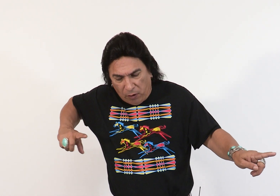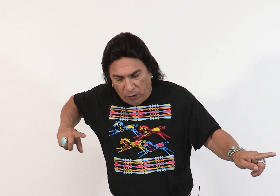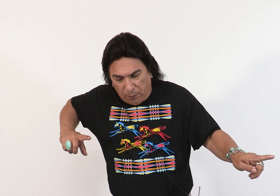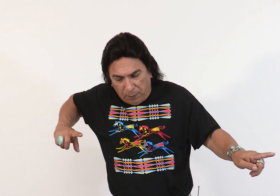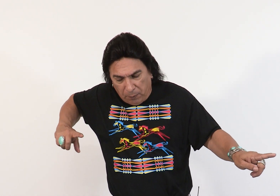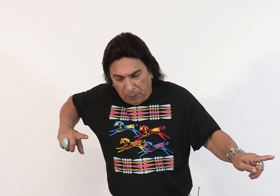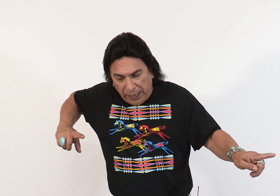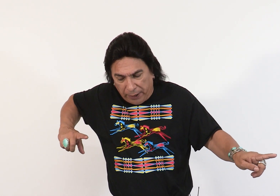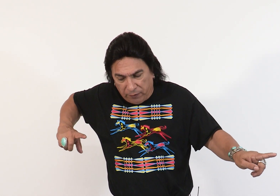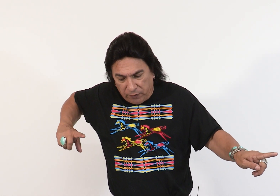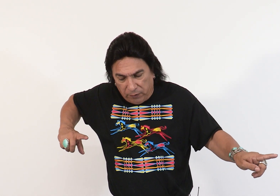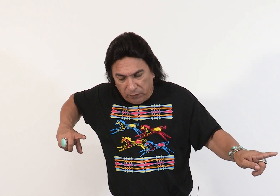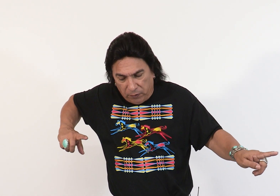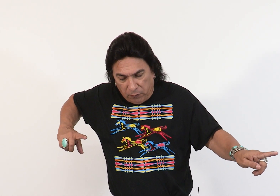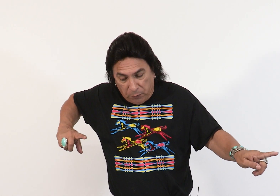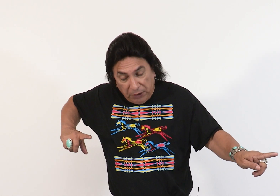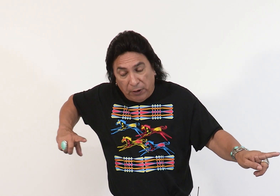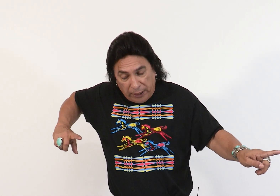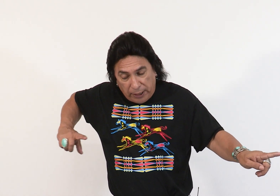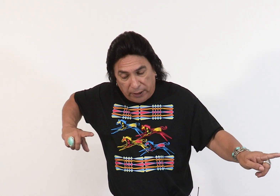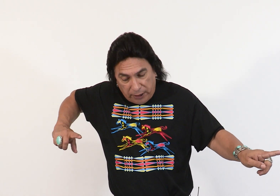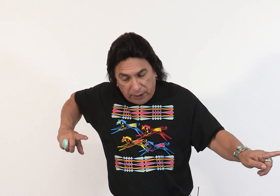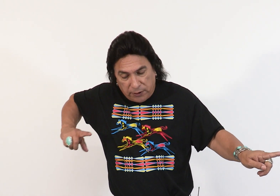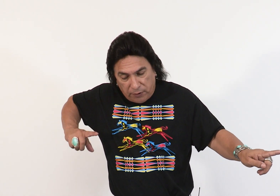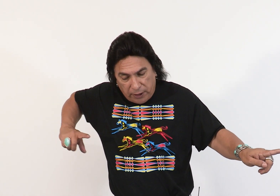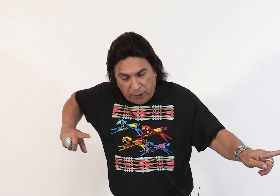arm back would be right like this right here.